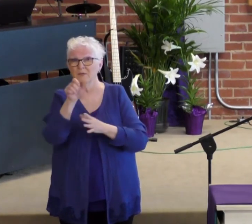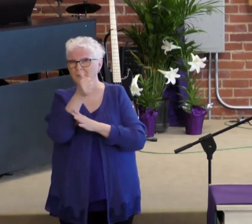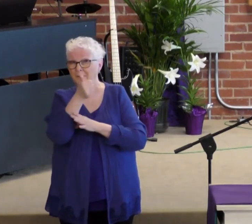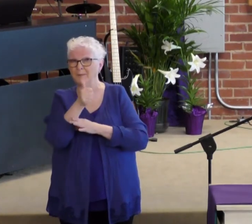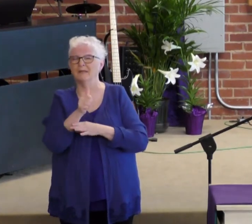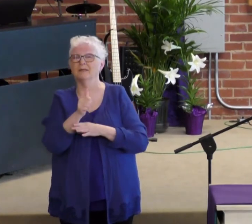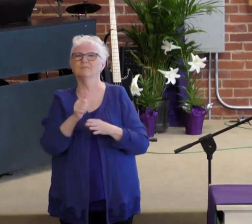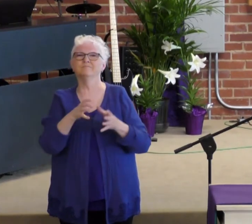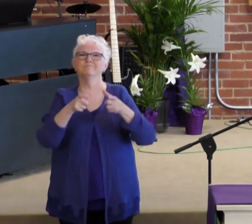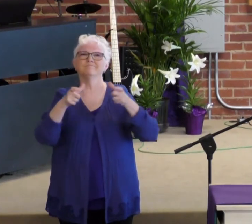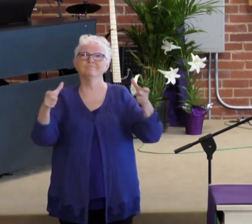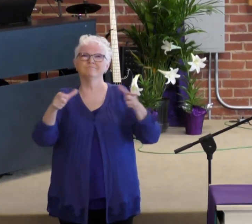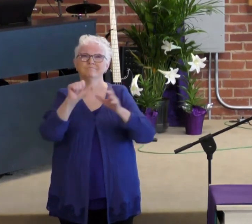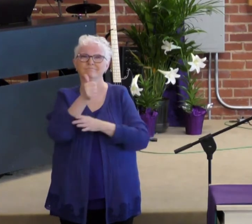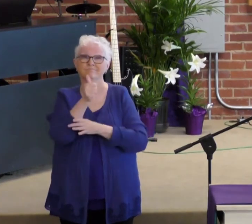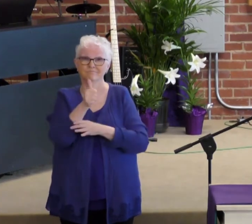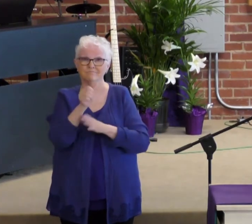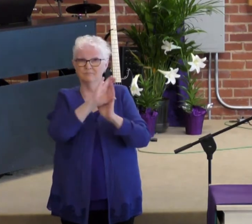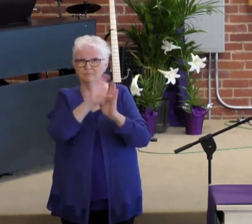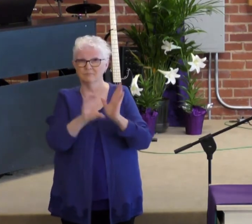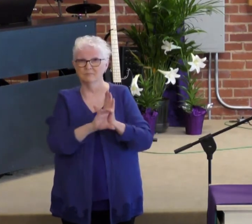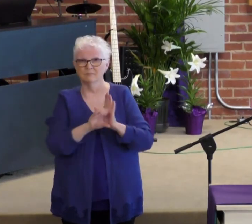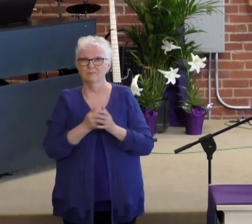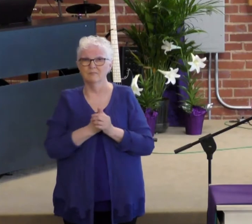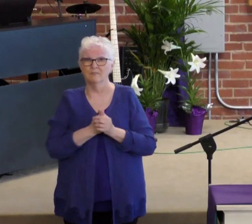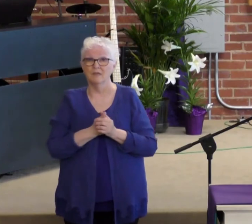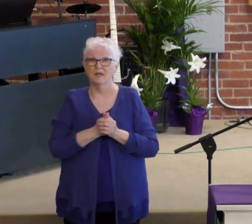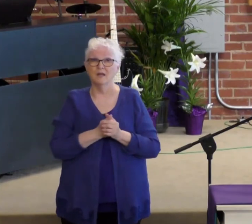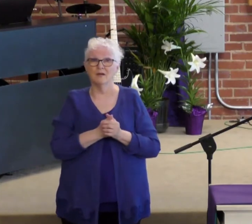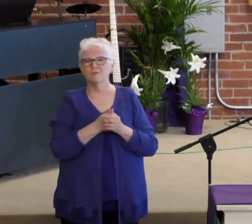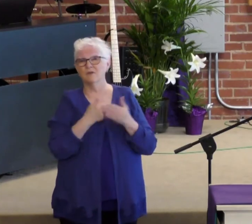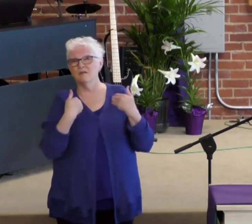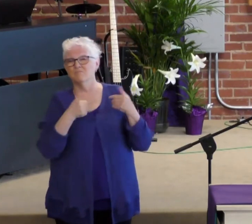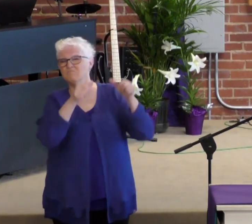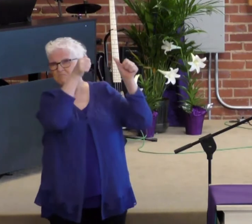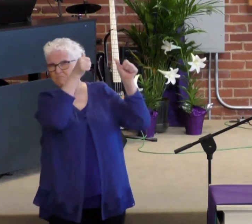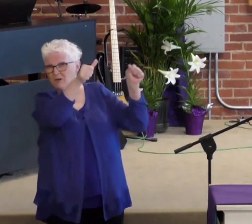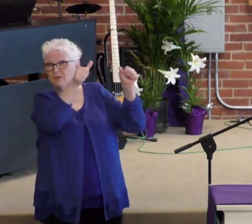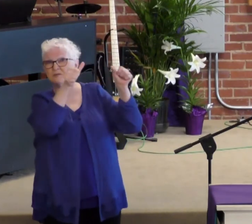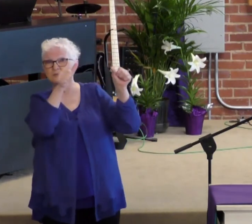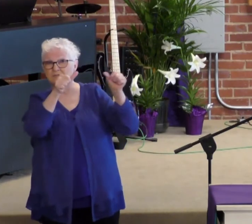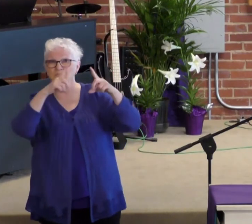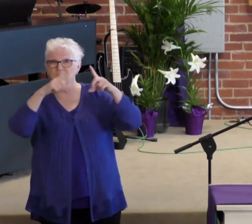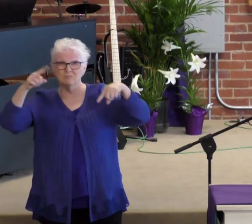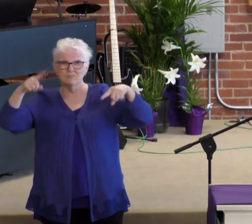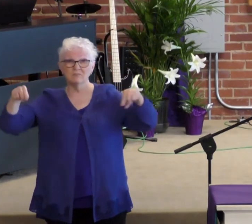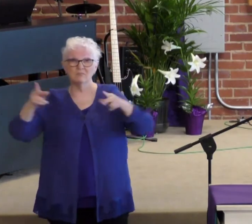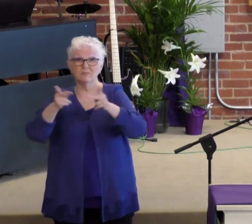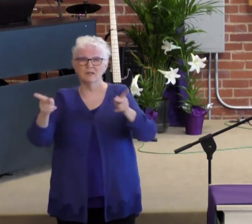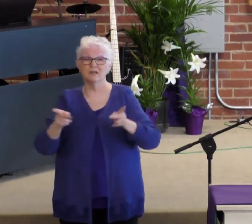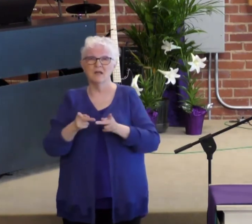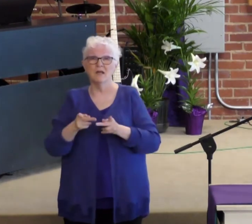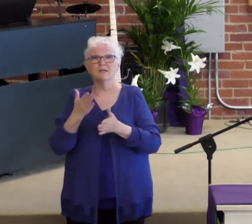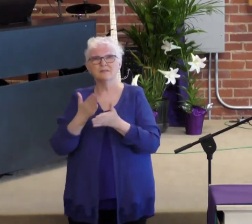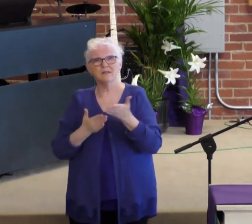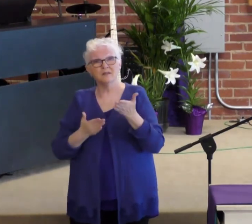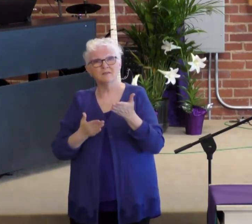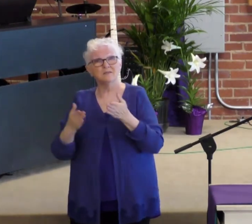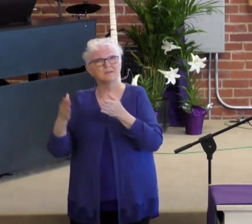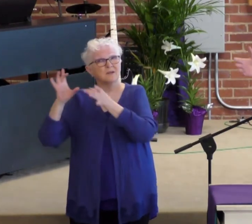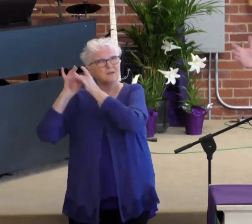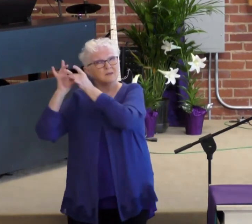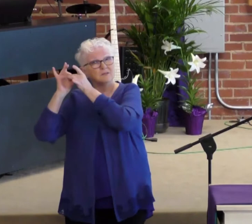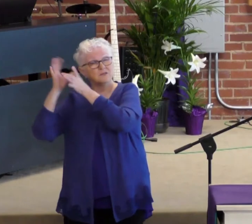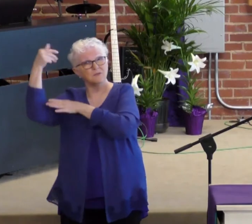those posted in lots of places. And some of those have to do with our relationship to God. And some of those have to do with